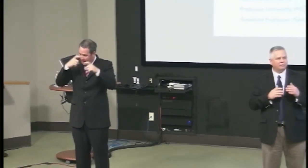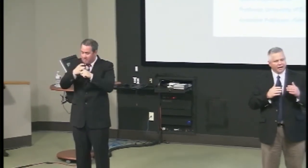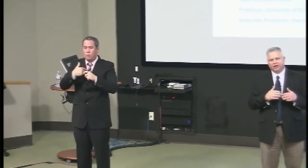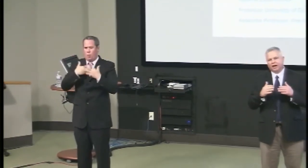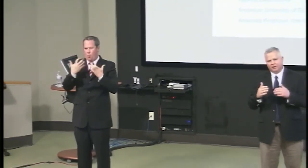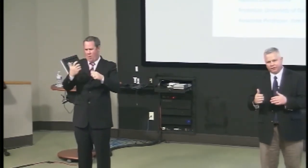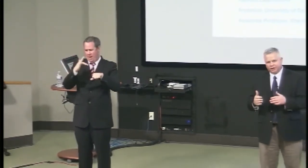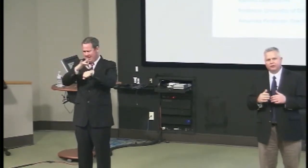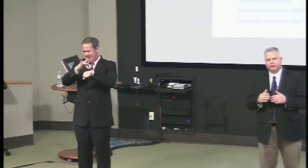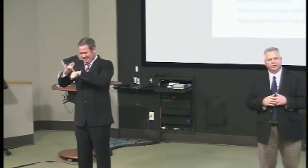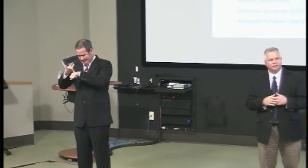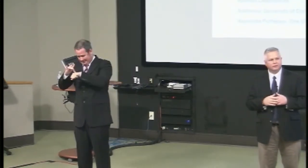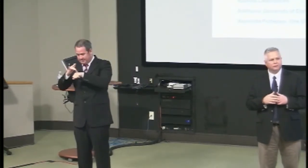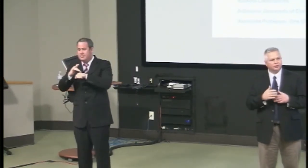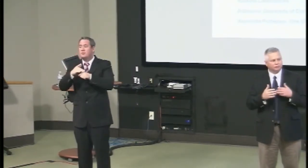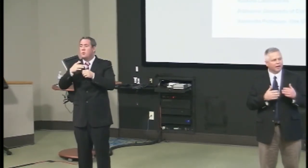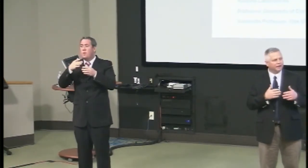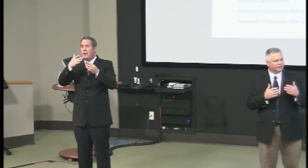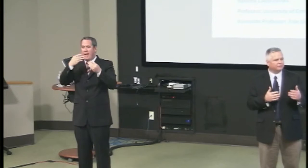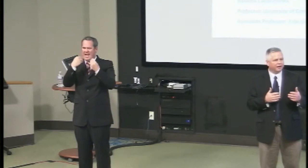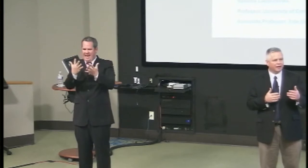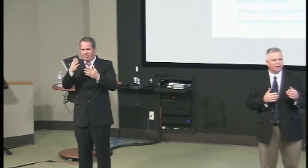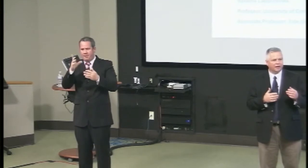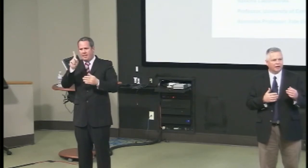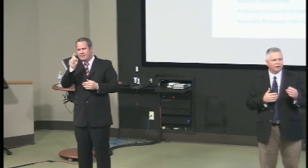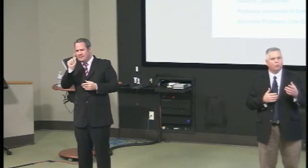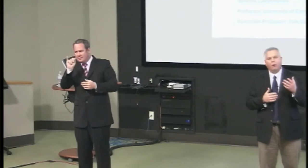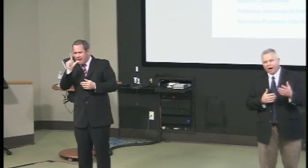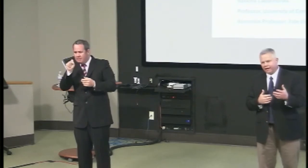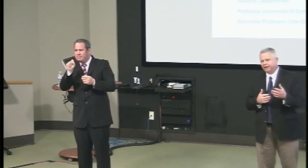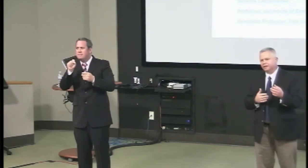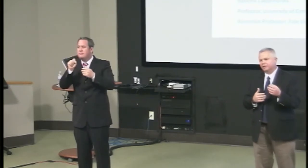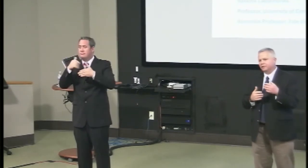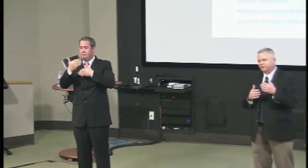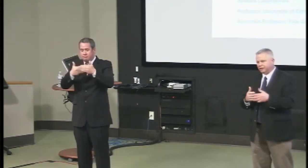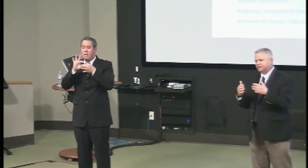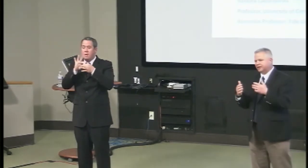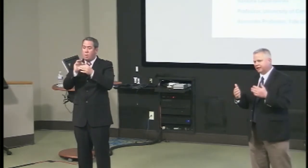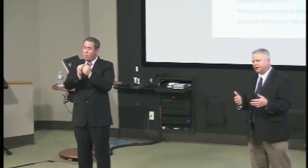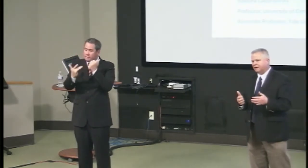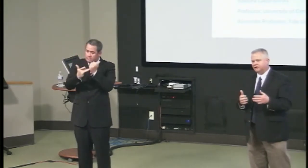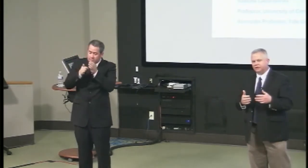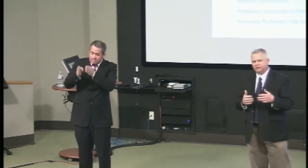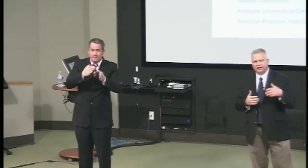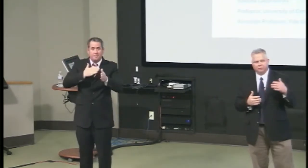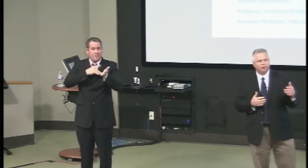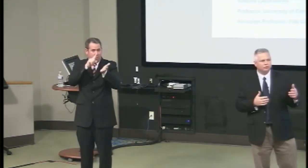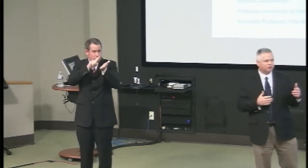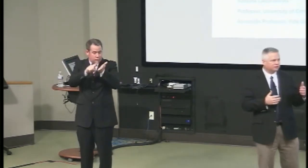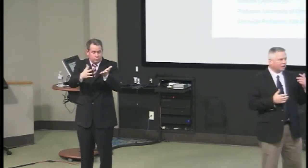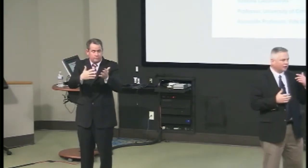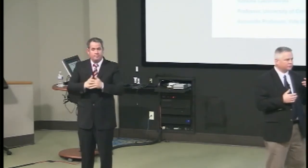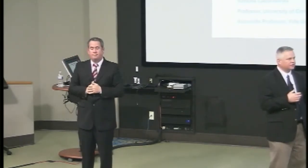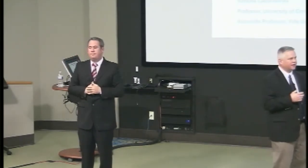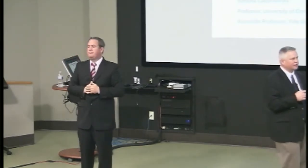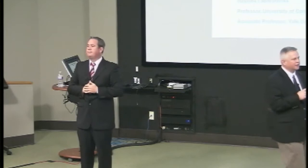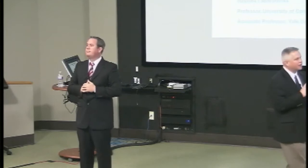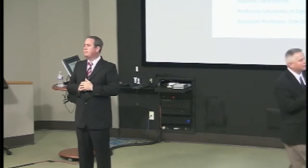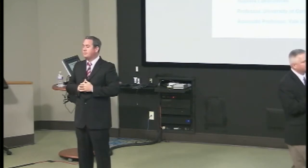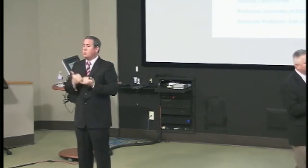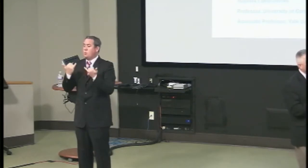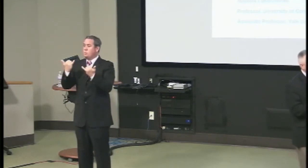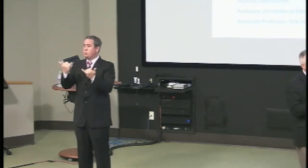And my job here is to really try to convey why these technologies and approaches to